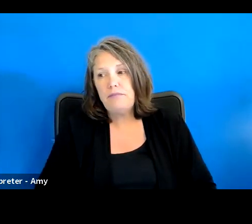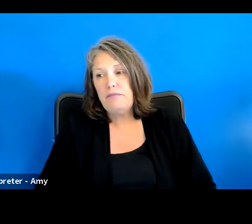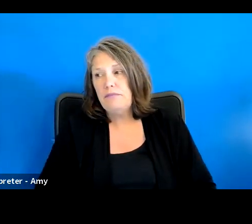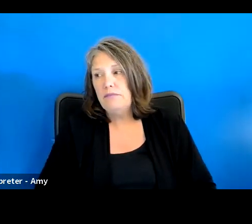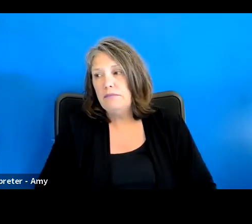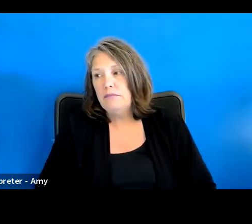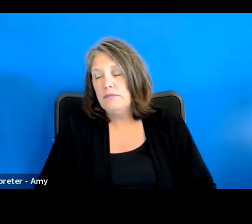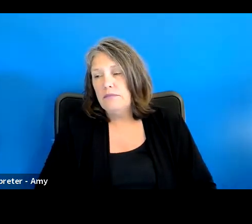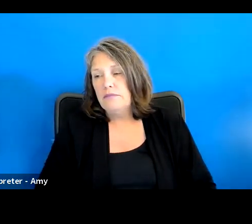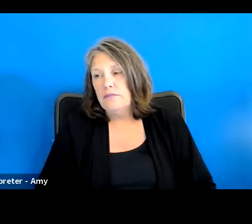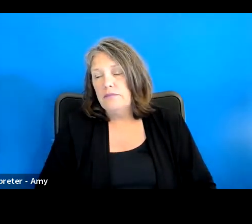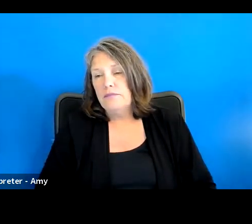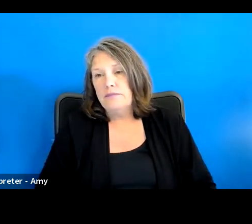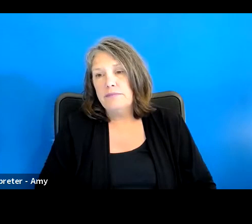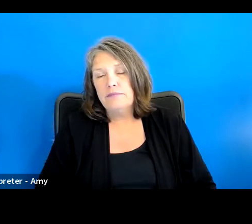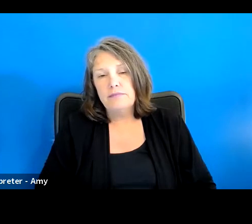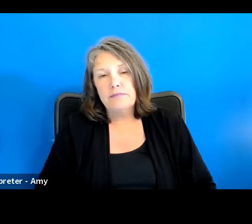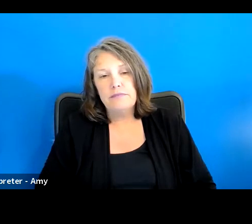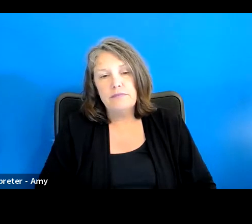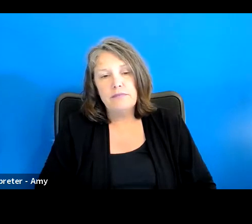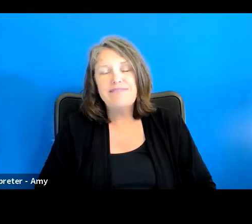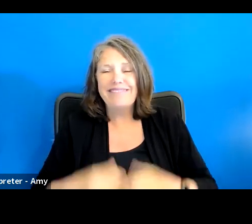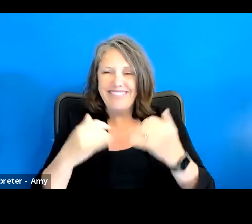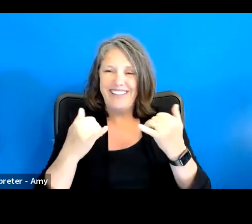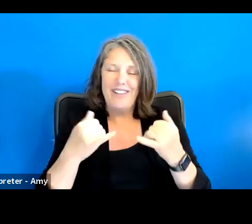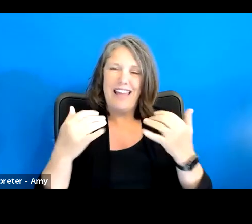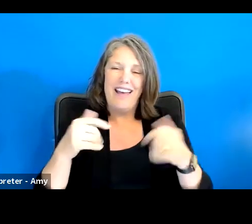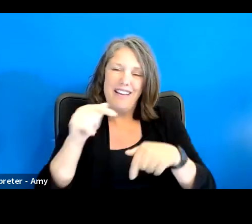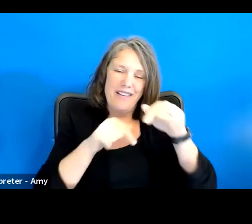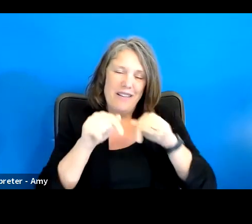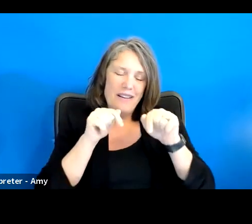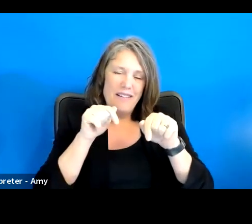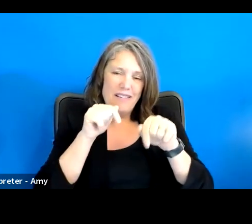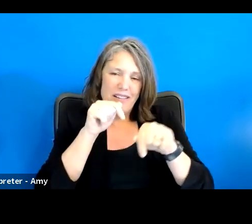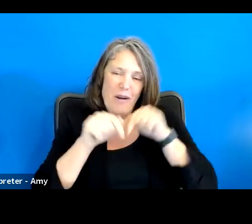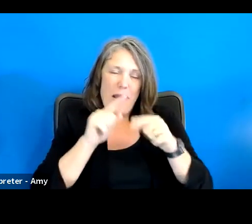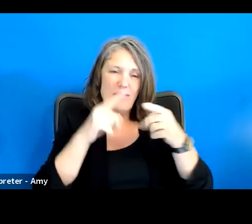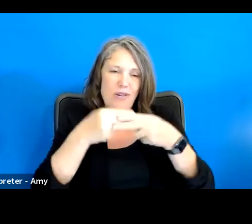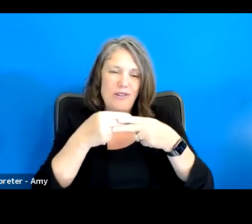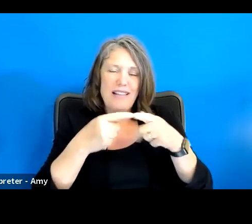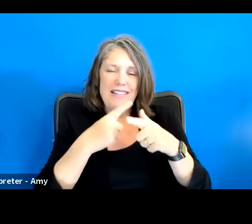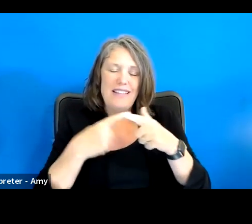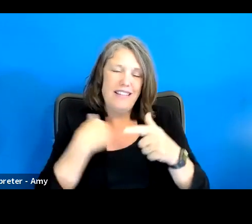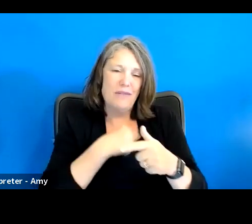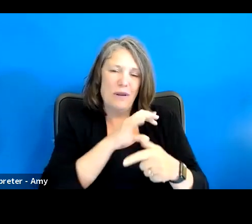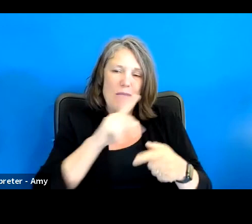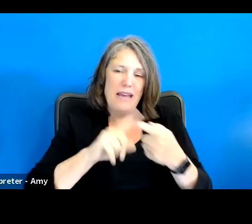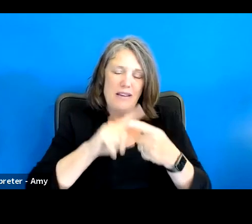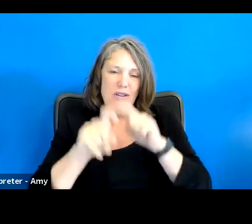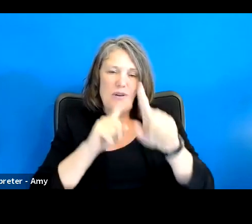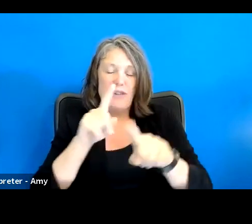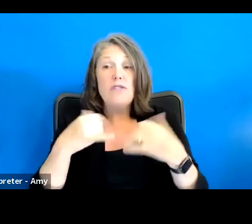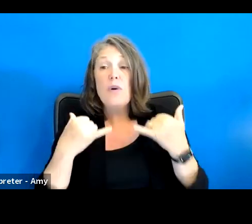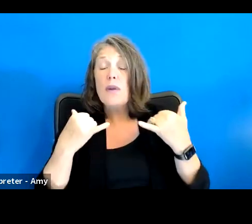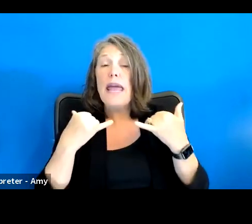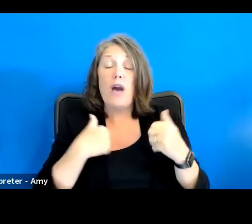Okay, why don't you go back to your slides and then we'll swing around to questions again in a little bit, okay? Okay, sounds good. So now